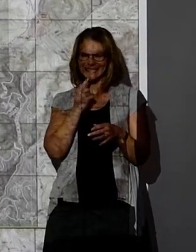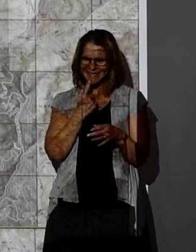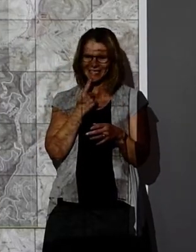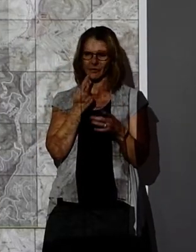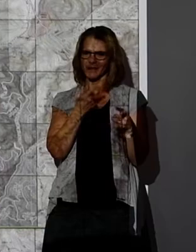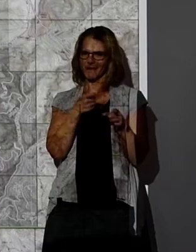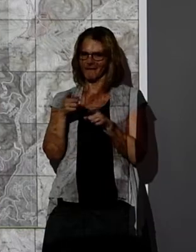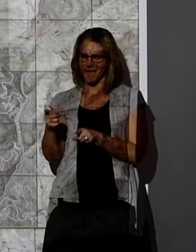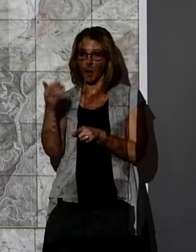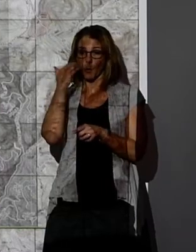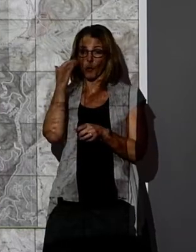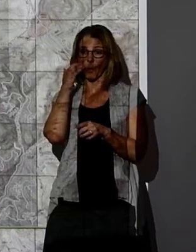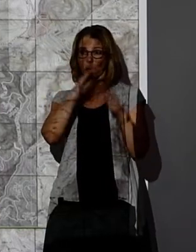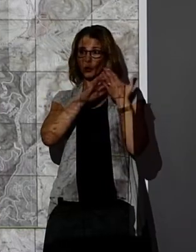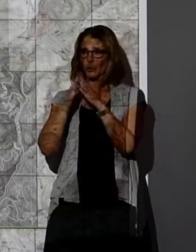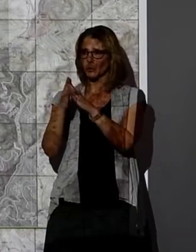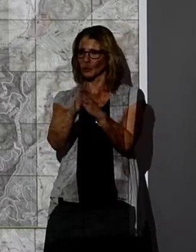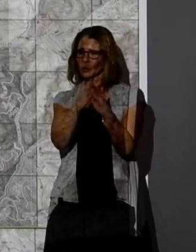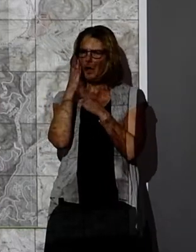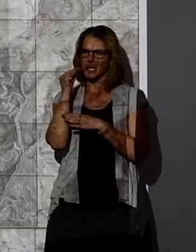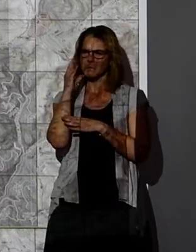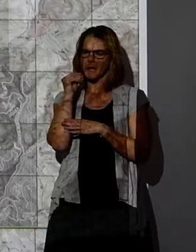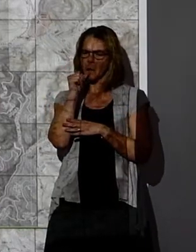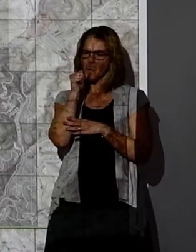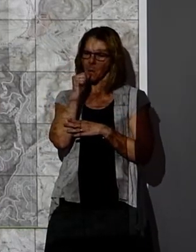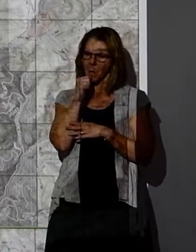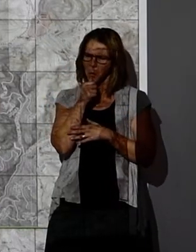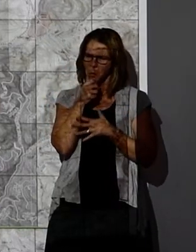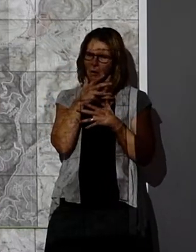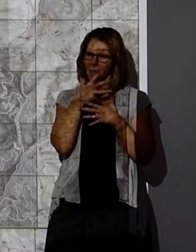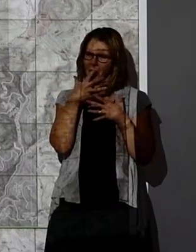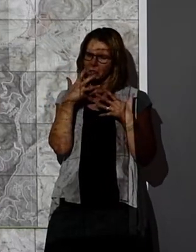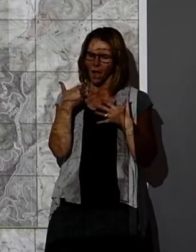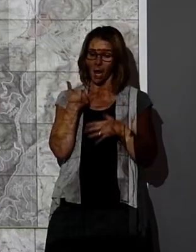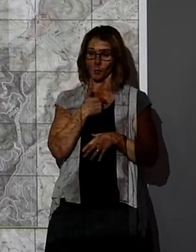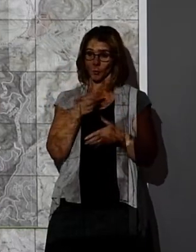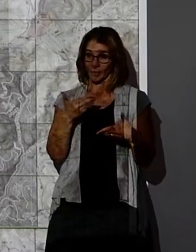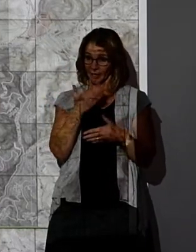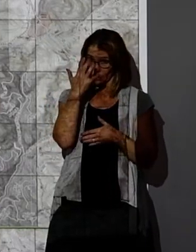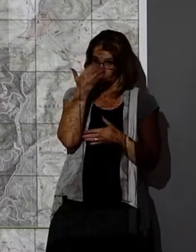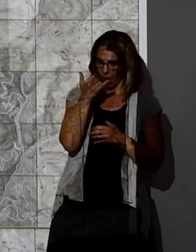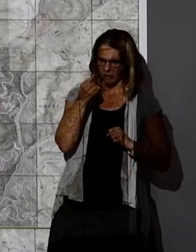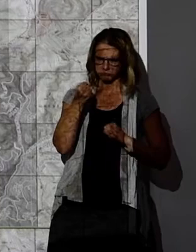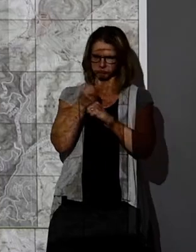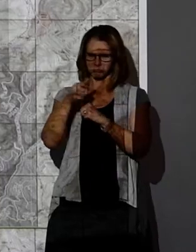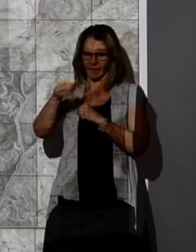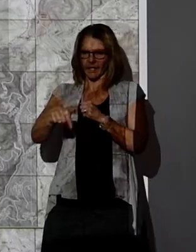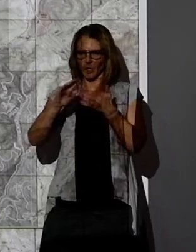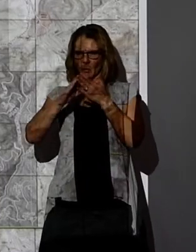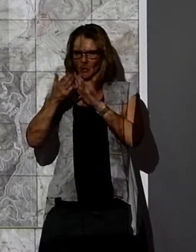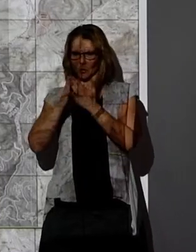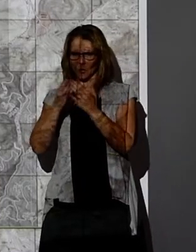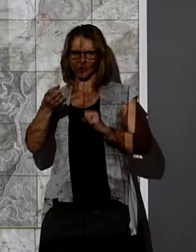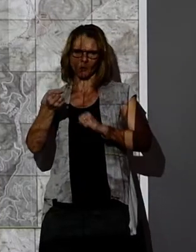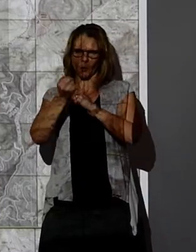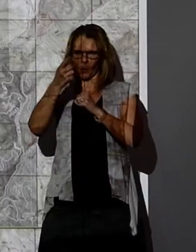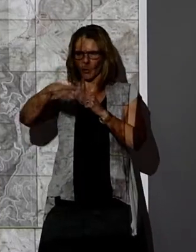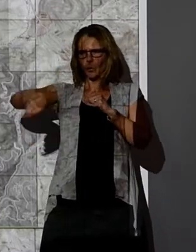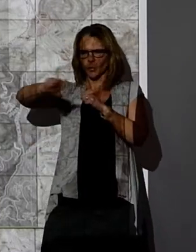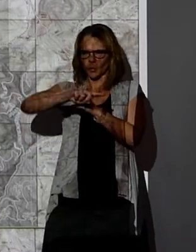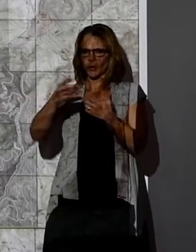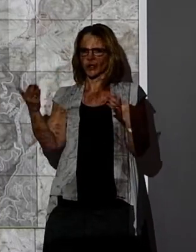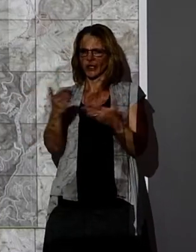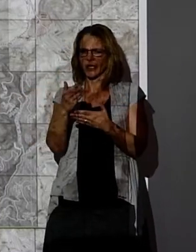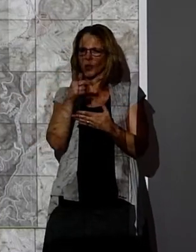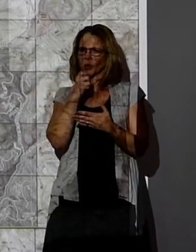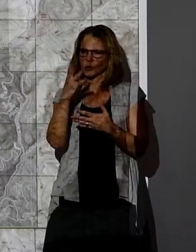this community is going through a lot, and we're here to support this community and support all of you that are out there going